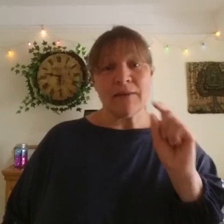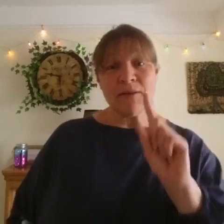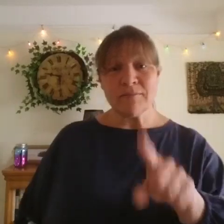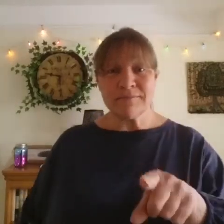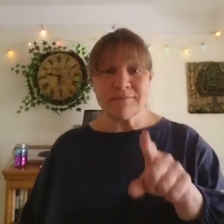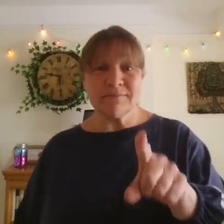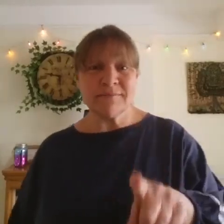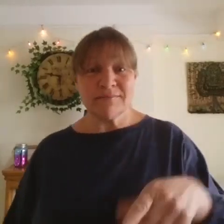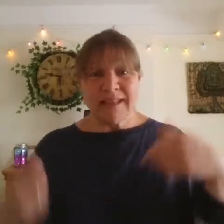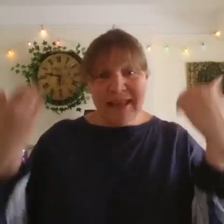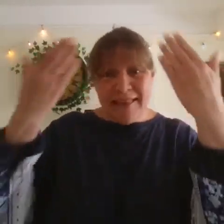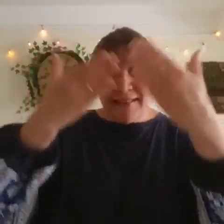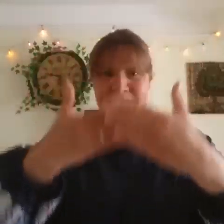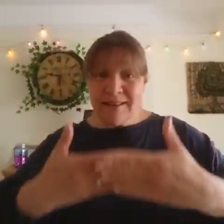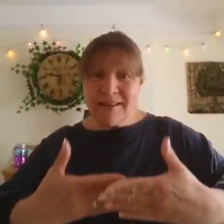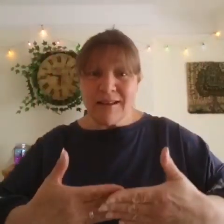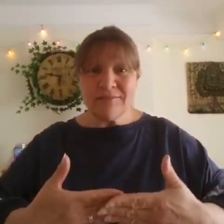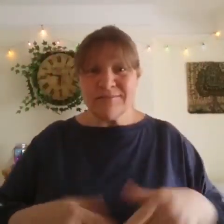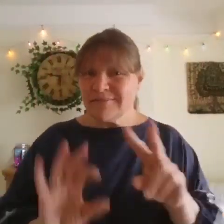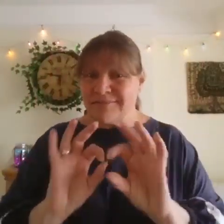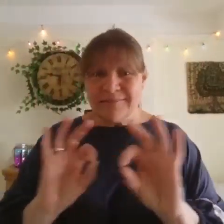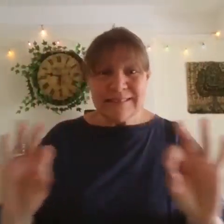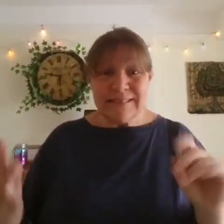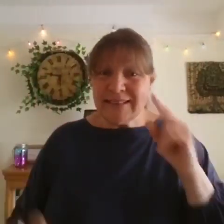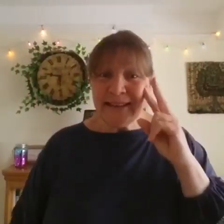If you ever find yourself lost in the dark and you can't see,